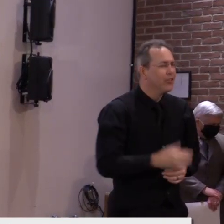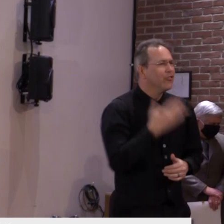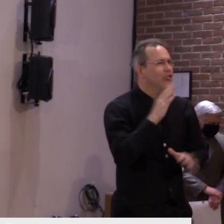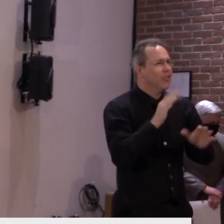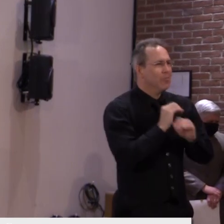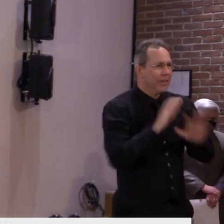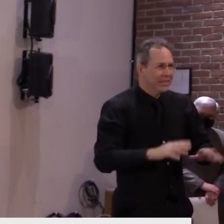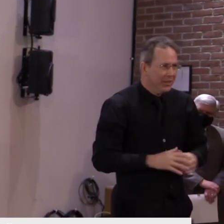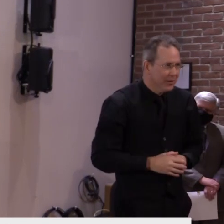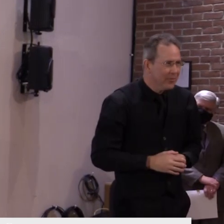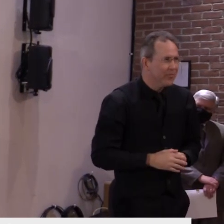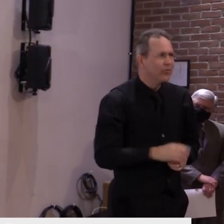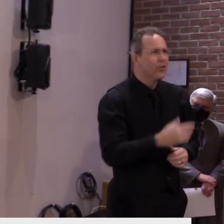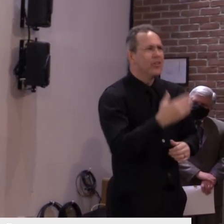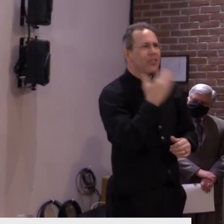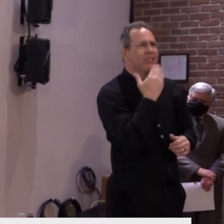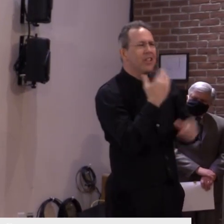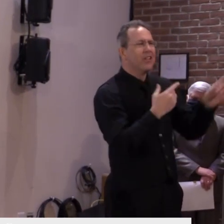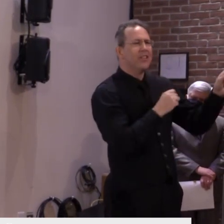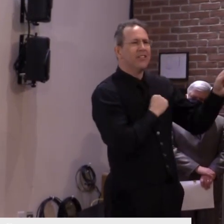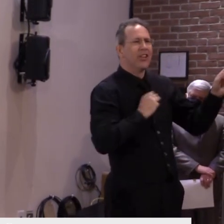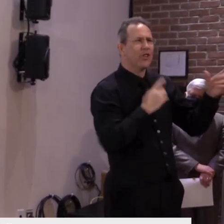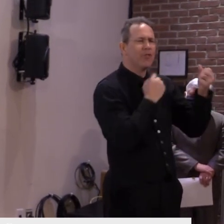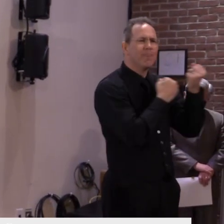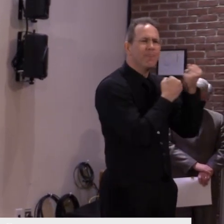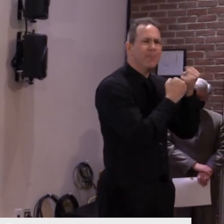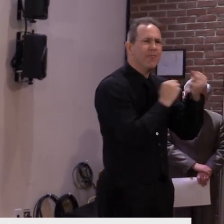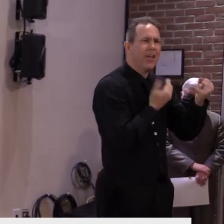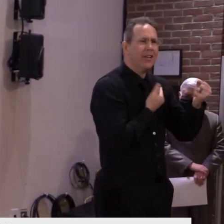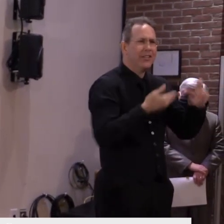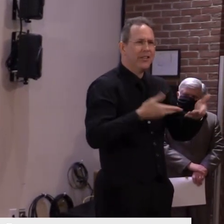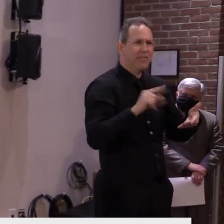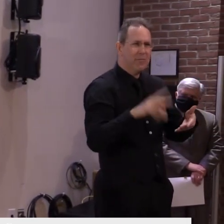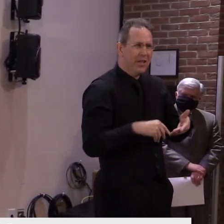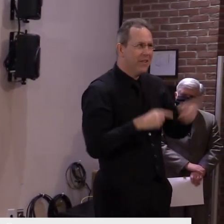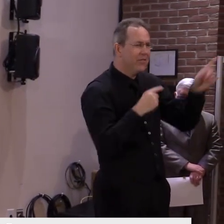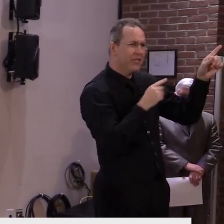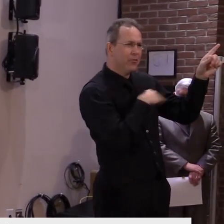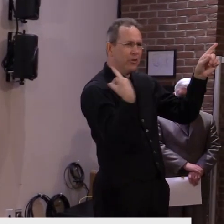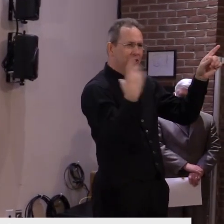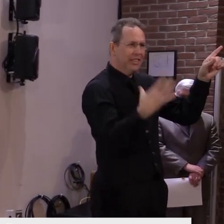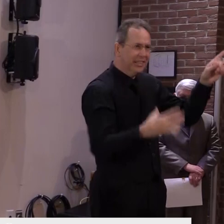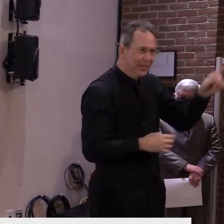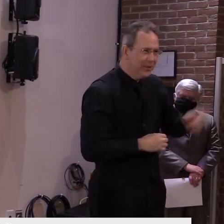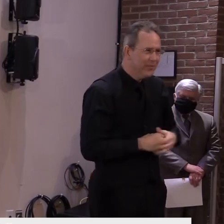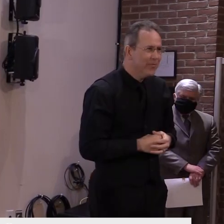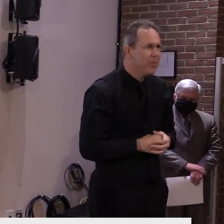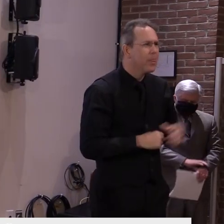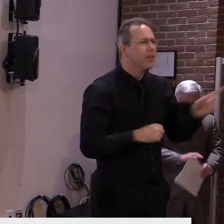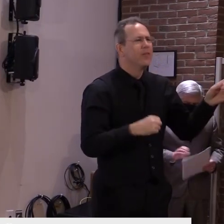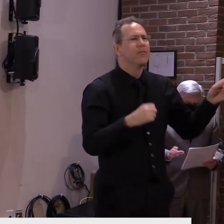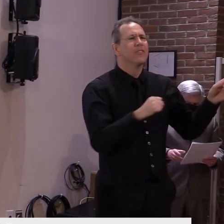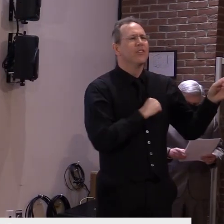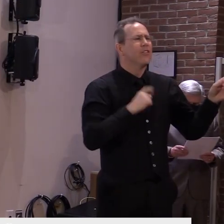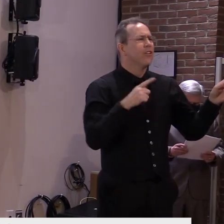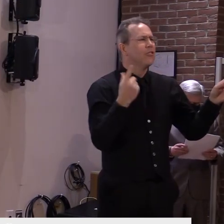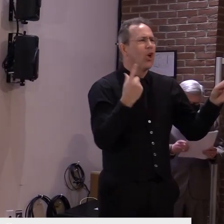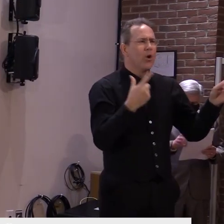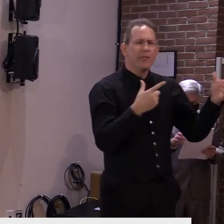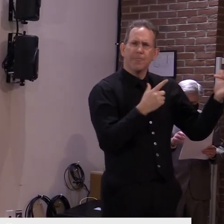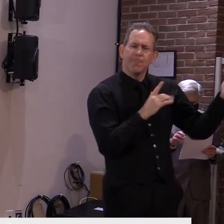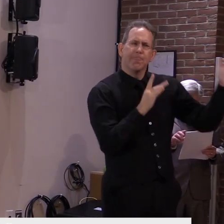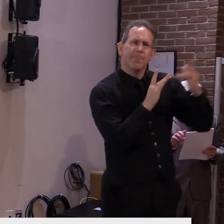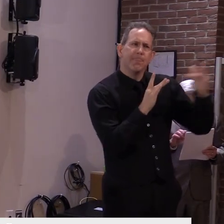delegation in Congress, led by Senator Leahy, always staying in contact with leadership